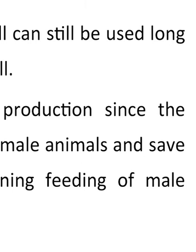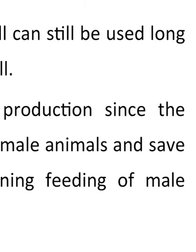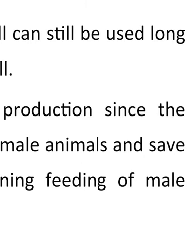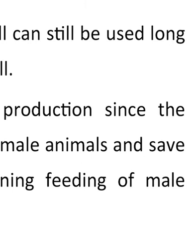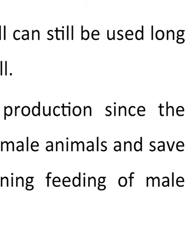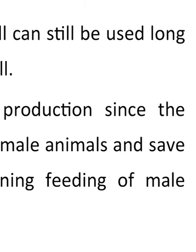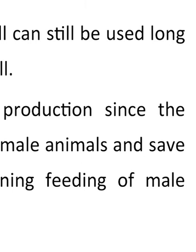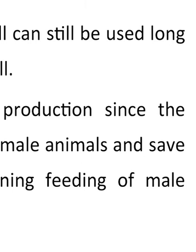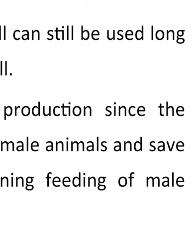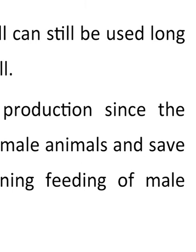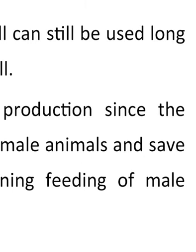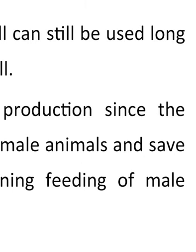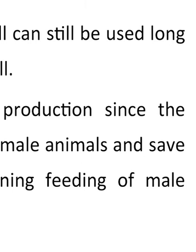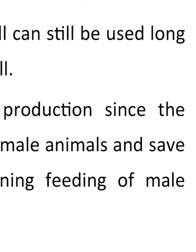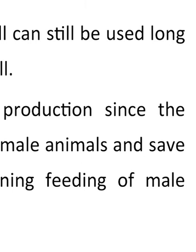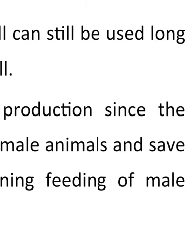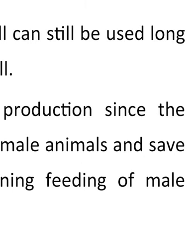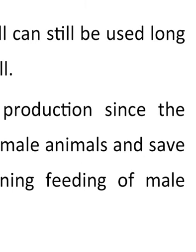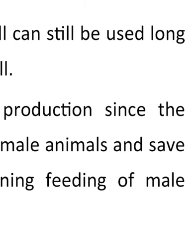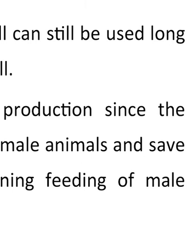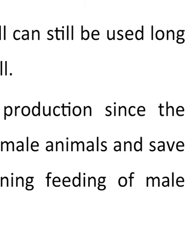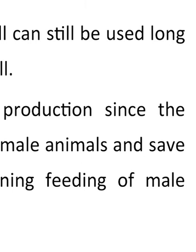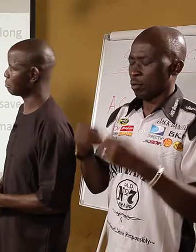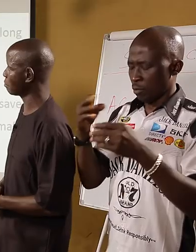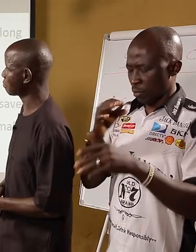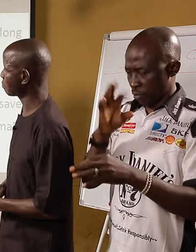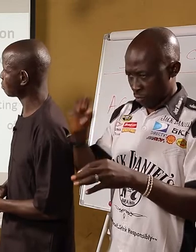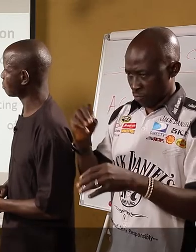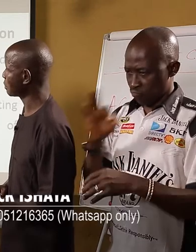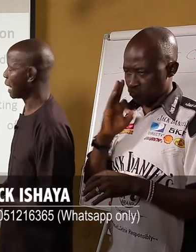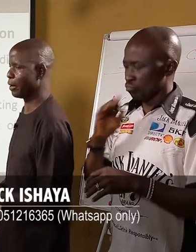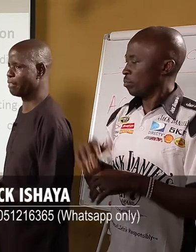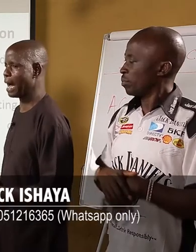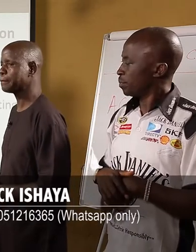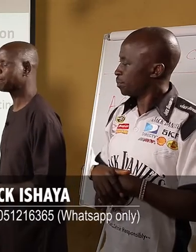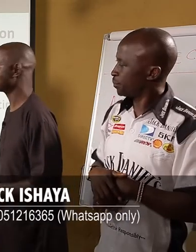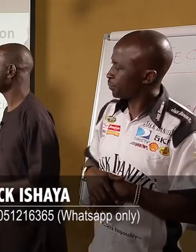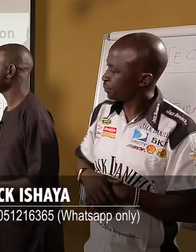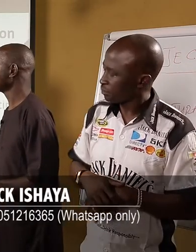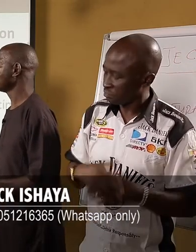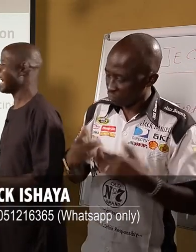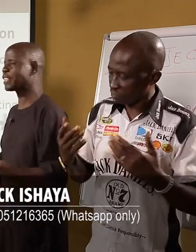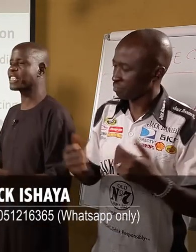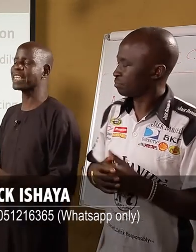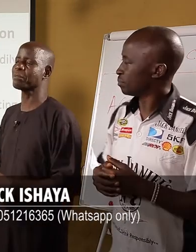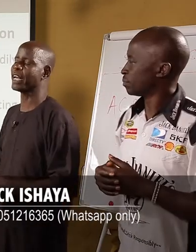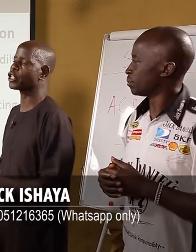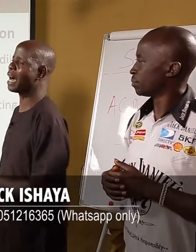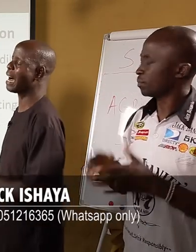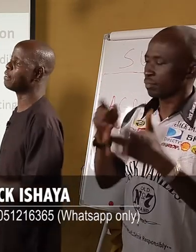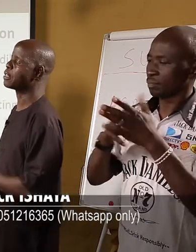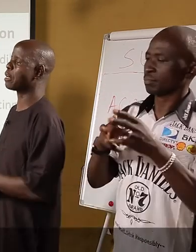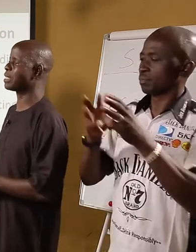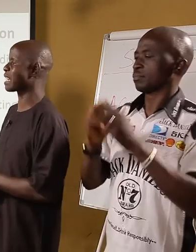for maintaining and feeding of male animals. However, artificial